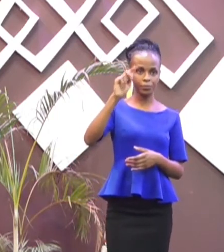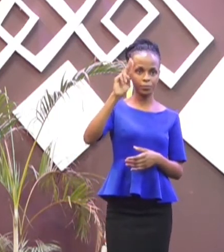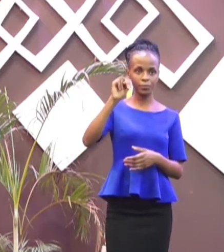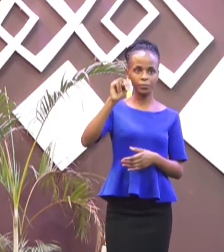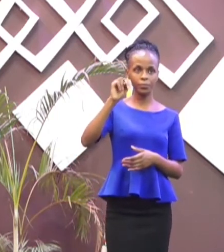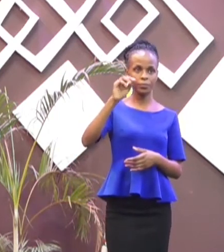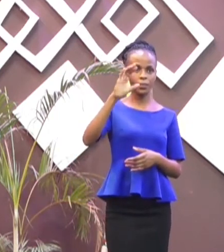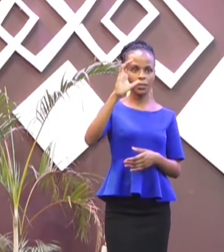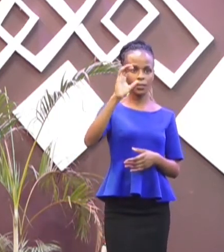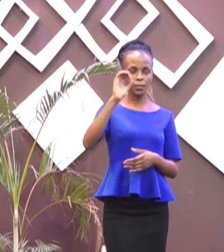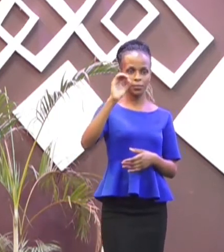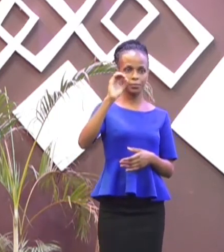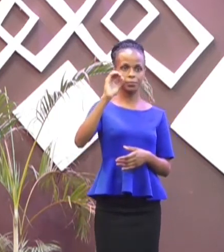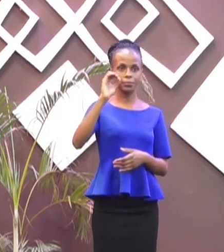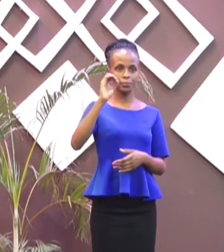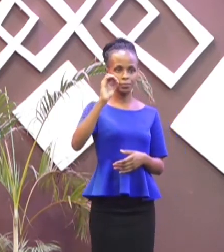MTN,